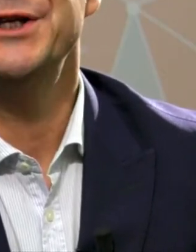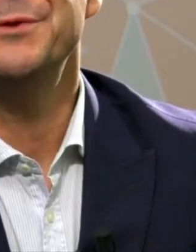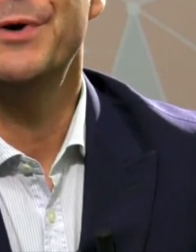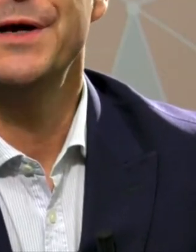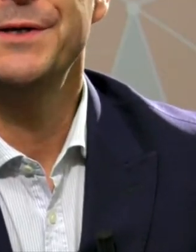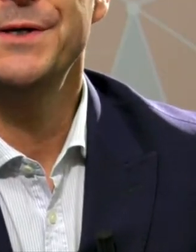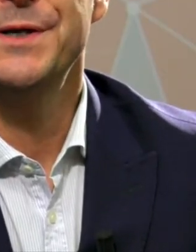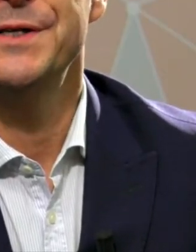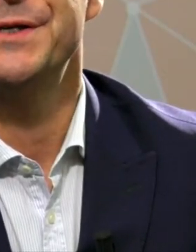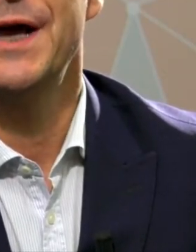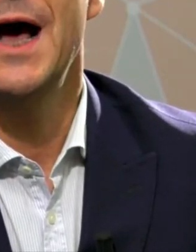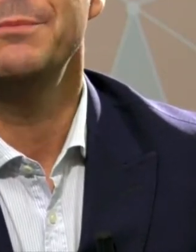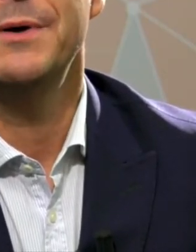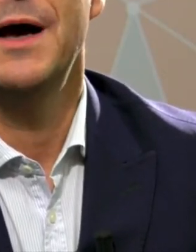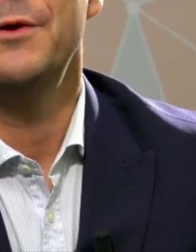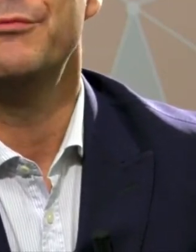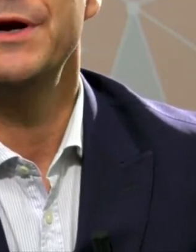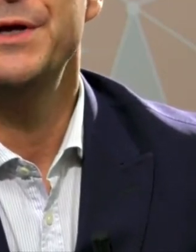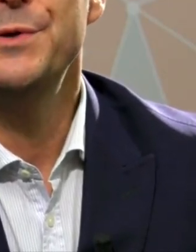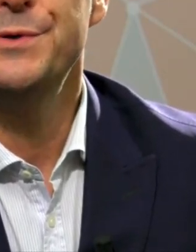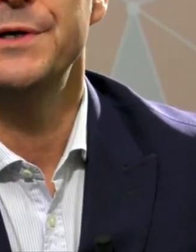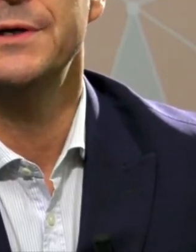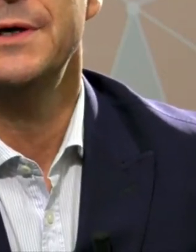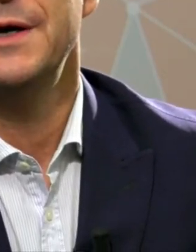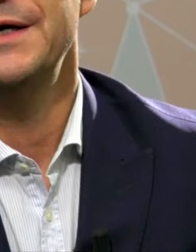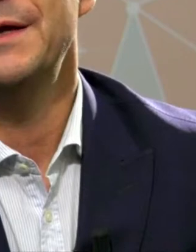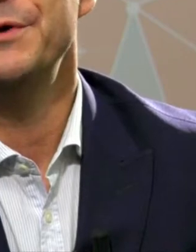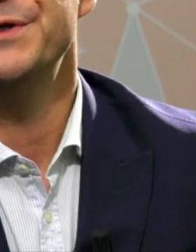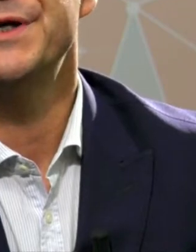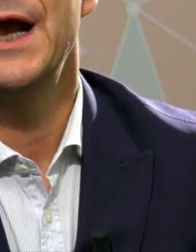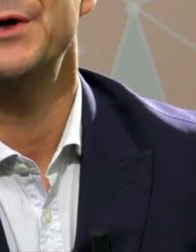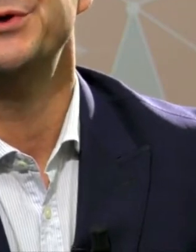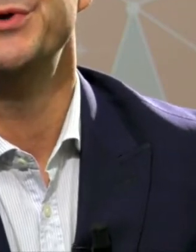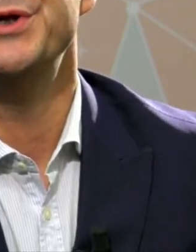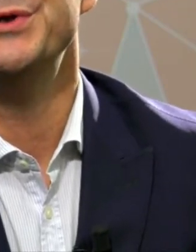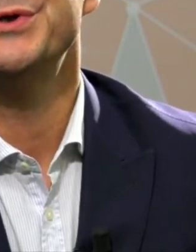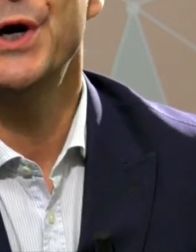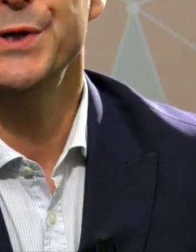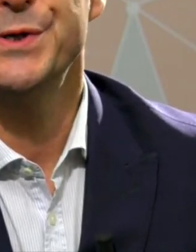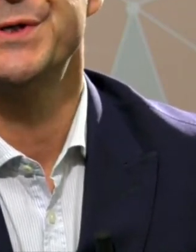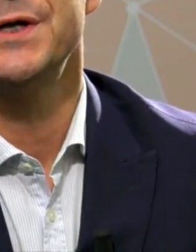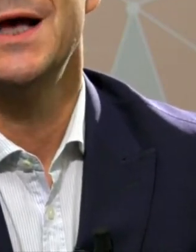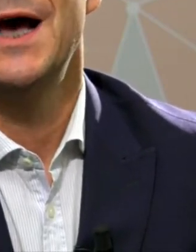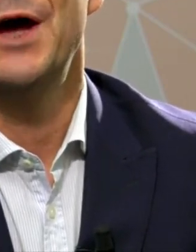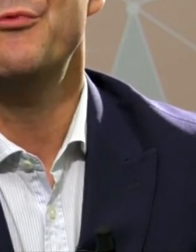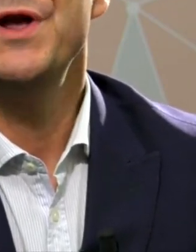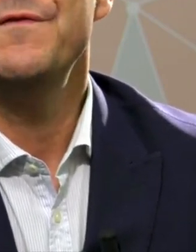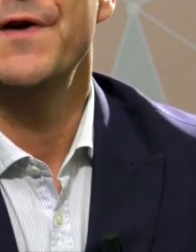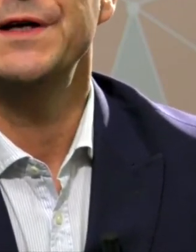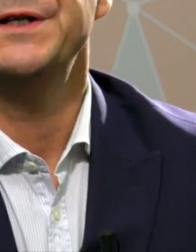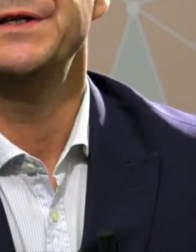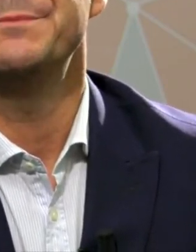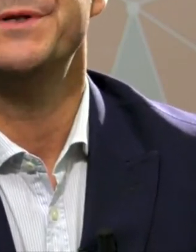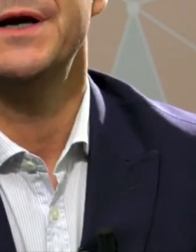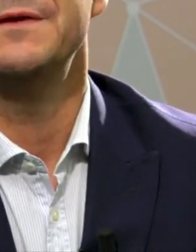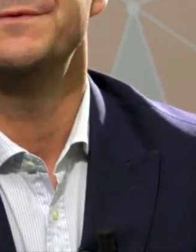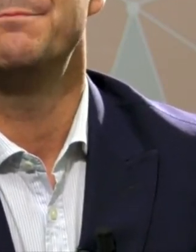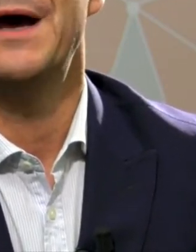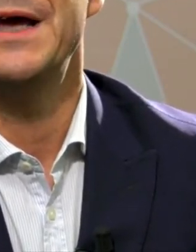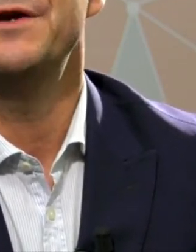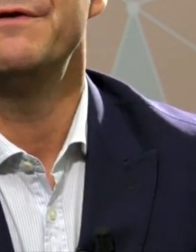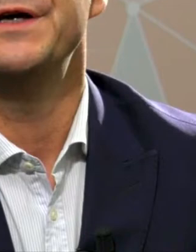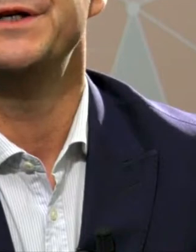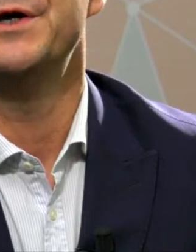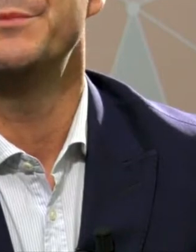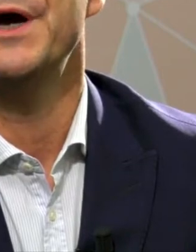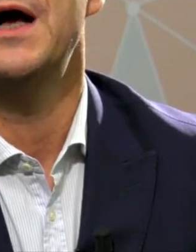Portuguese large enterprises such as Dell are already using AWS cloud to reduce costs and reinventing themselves